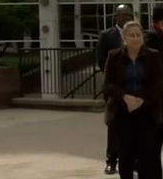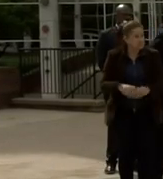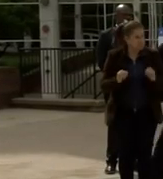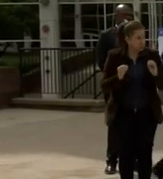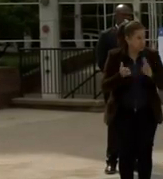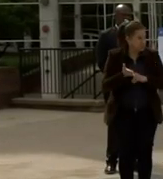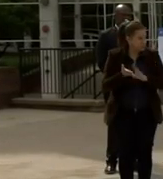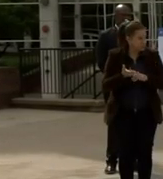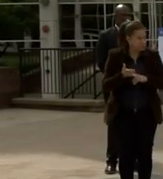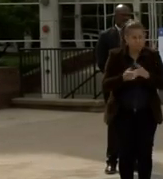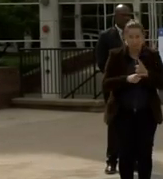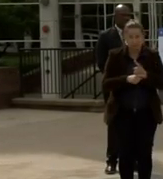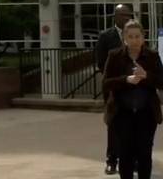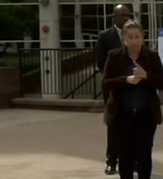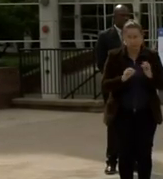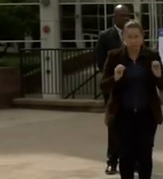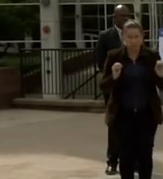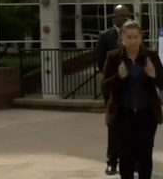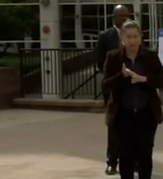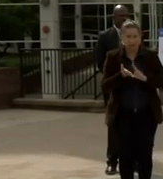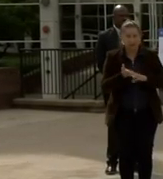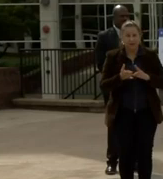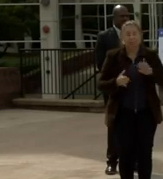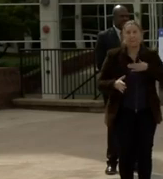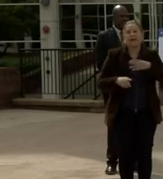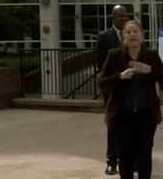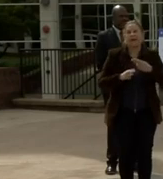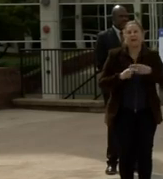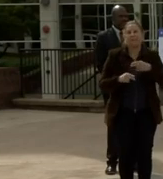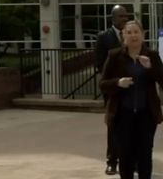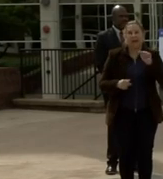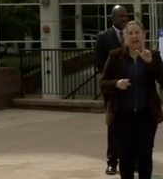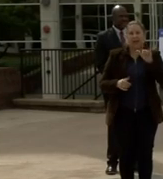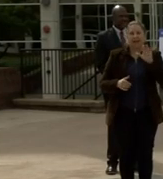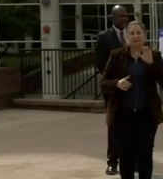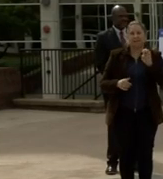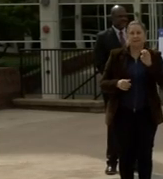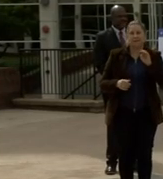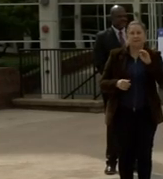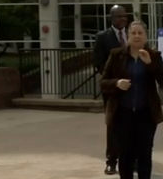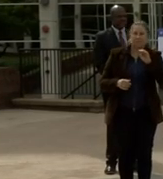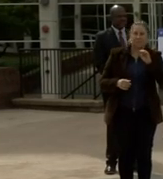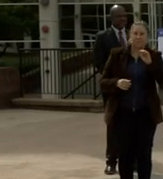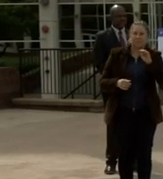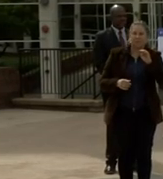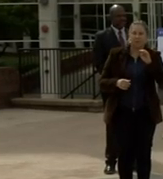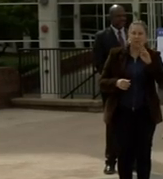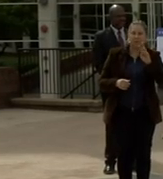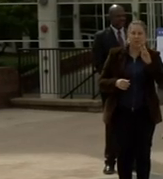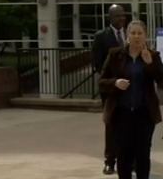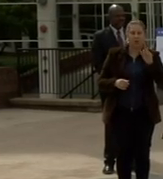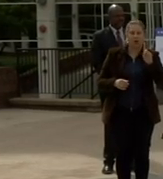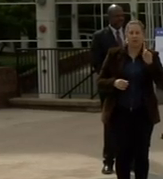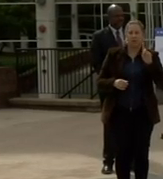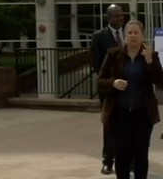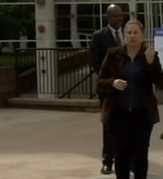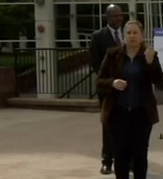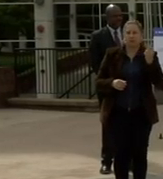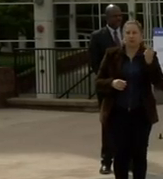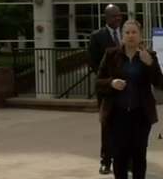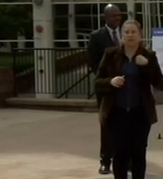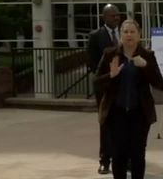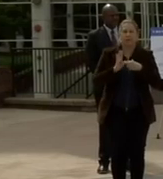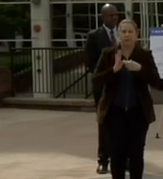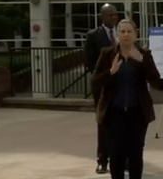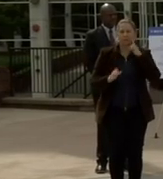Correct. My name is Alice Miller. I'm sorry, Executive Director for the board. No one is collecting signatures right now. That period has ended. But what we are in